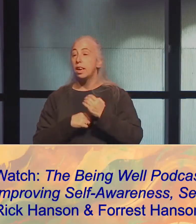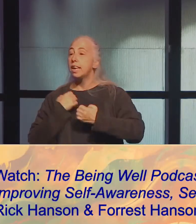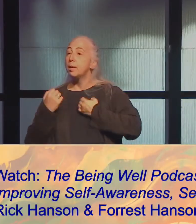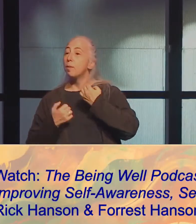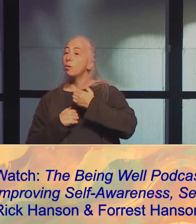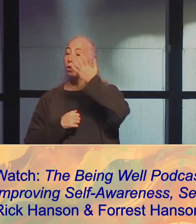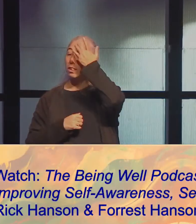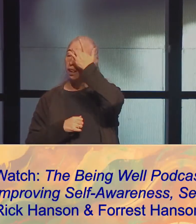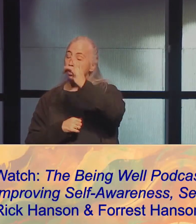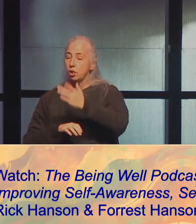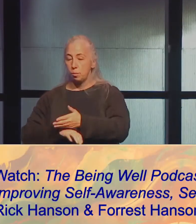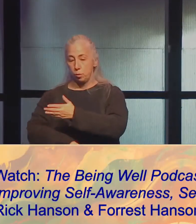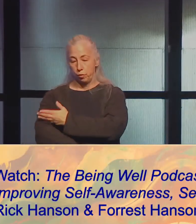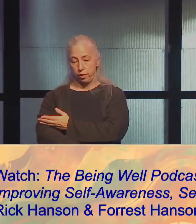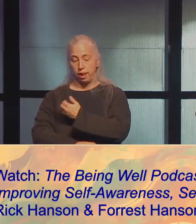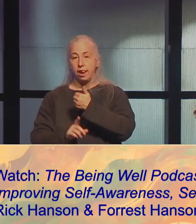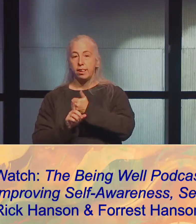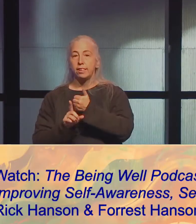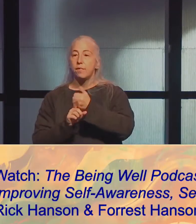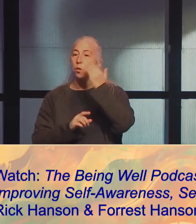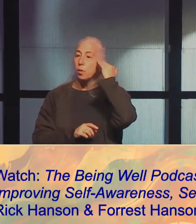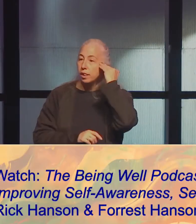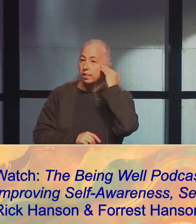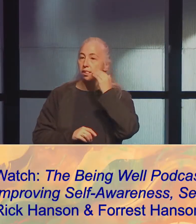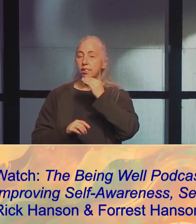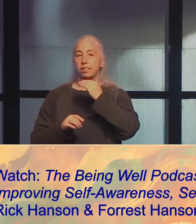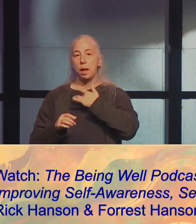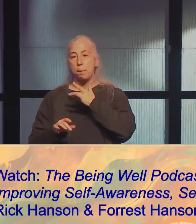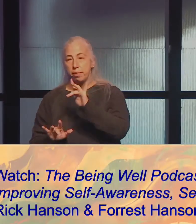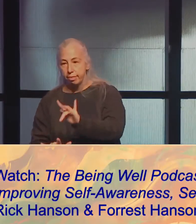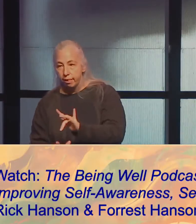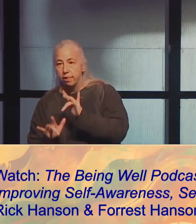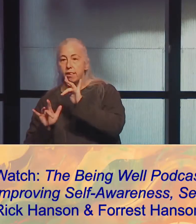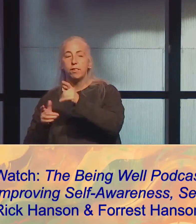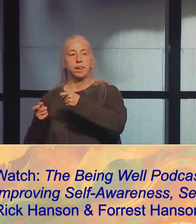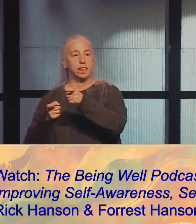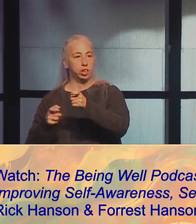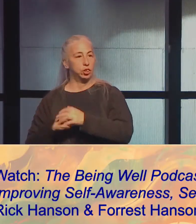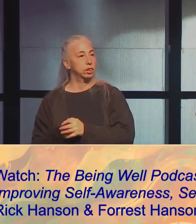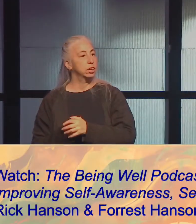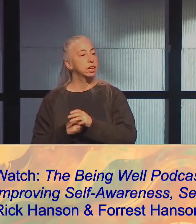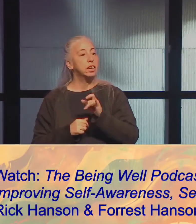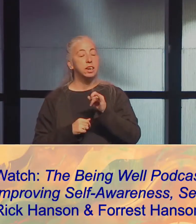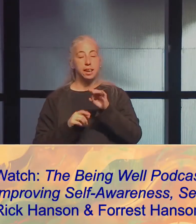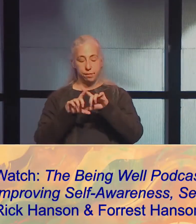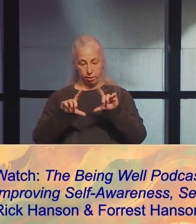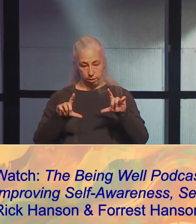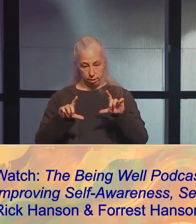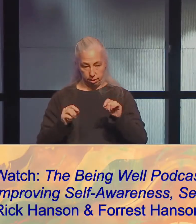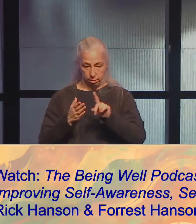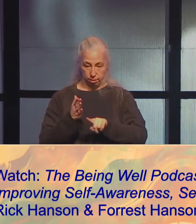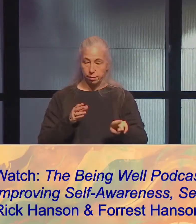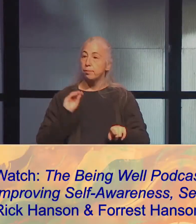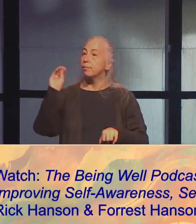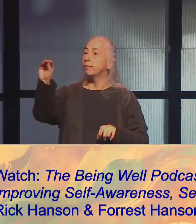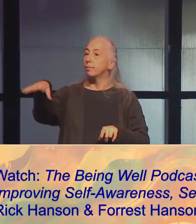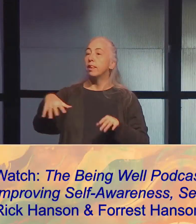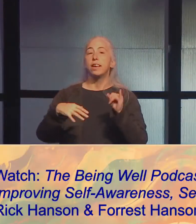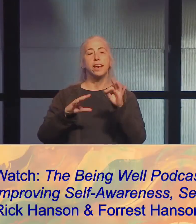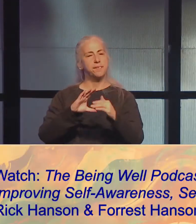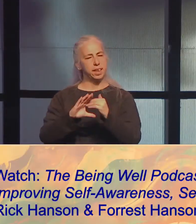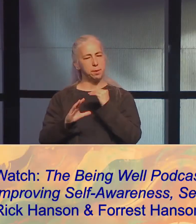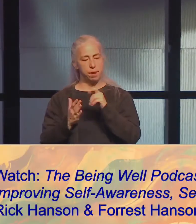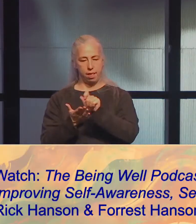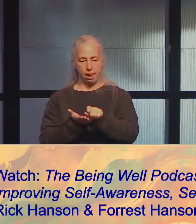Improving Self-Awareness, Self-Regulation, and Empathy. If you check that box on the Connect card, drop it in there. As long as your email's on the front, if your email